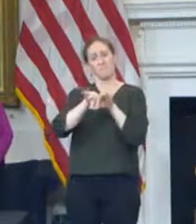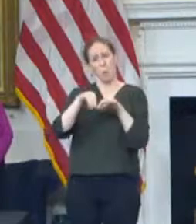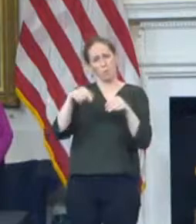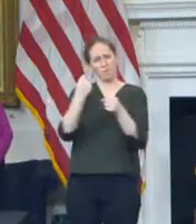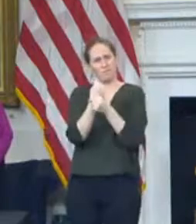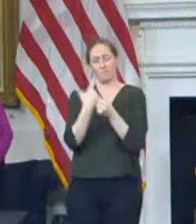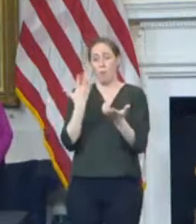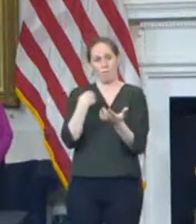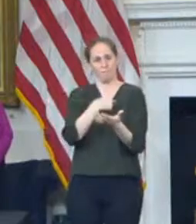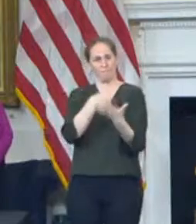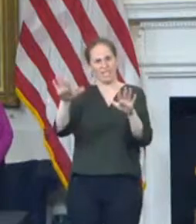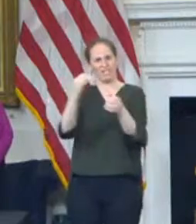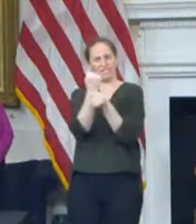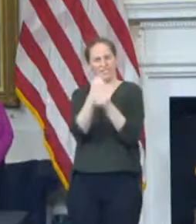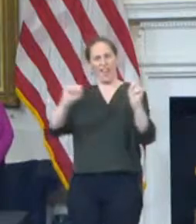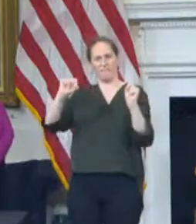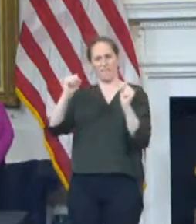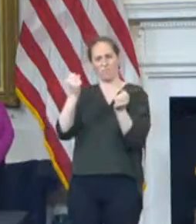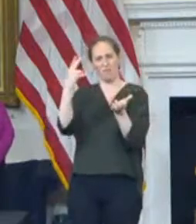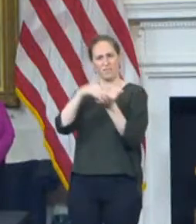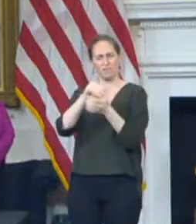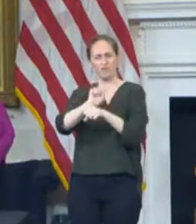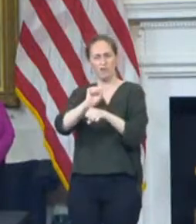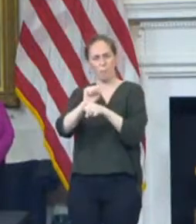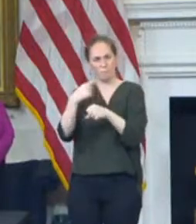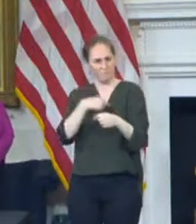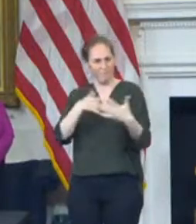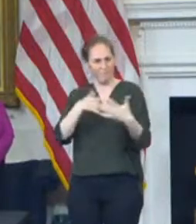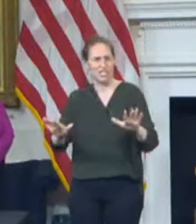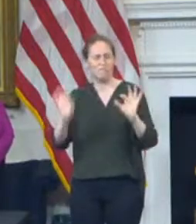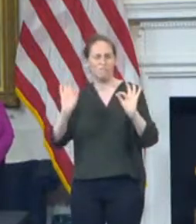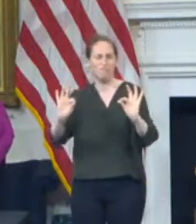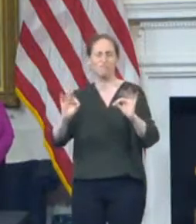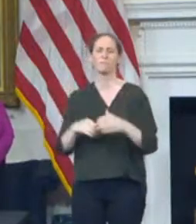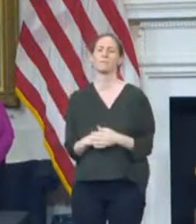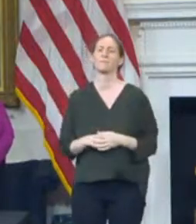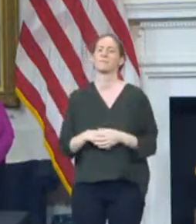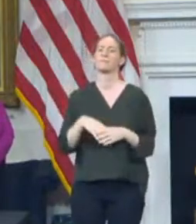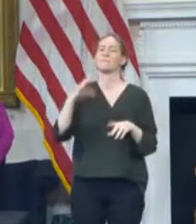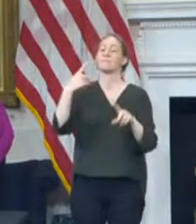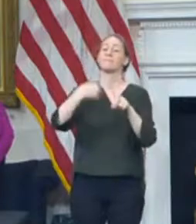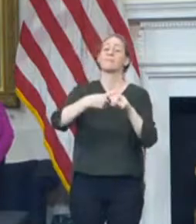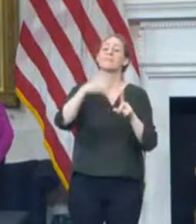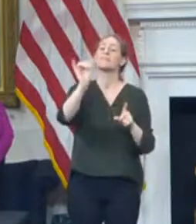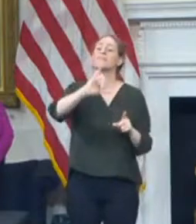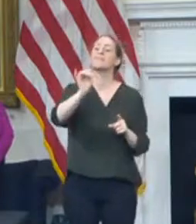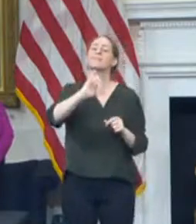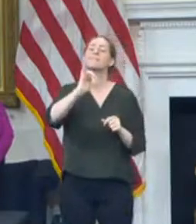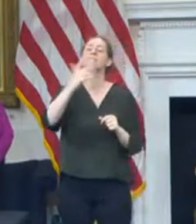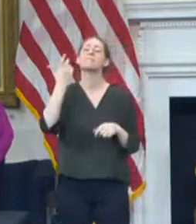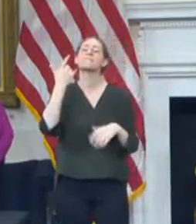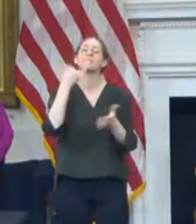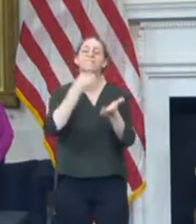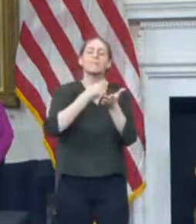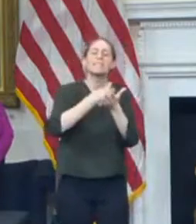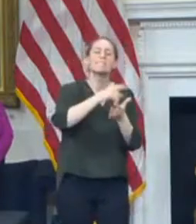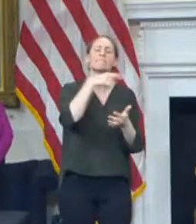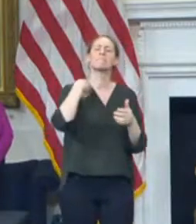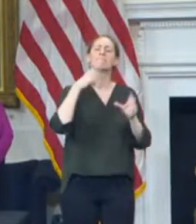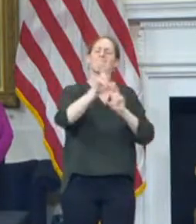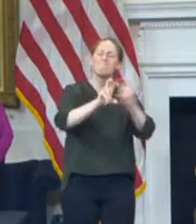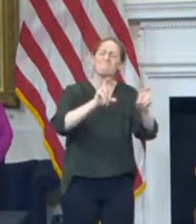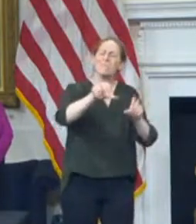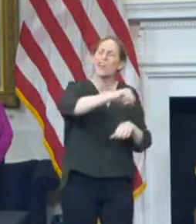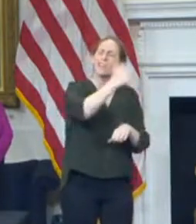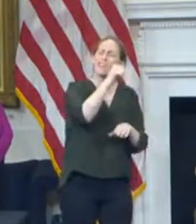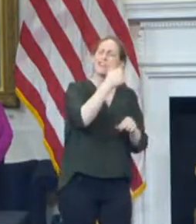way. We are also making rapid progress on getting additional funding out for initiatives to help Main